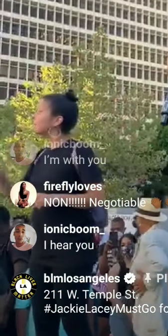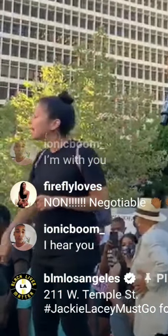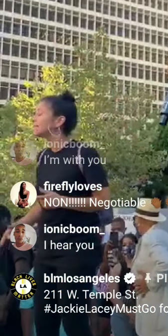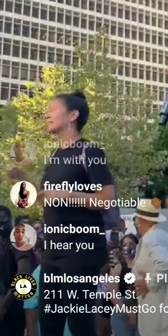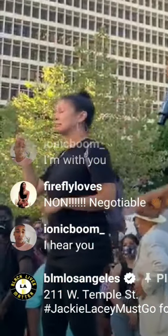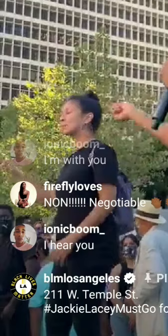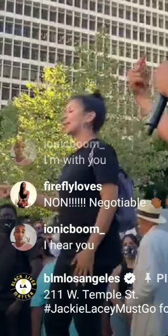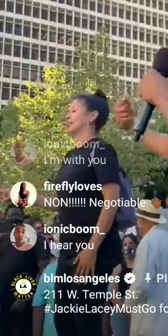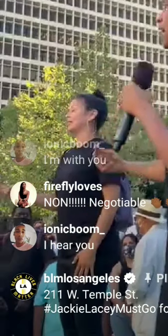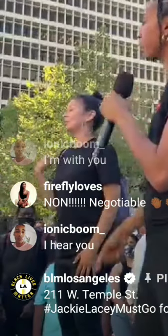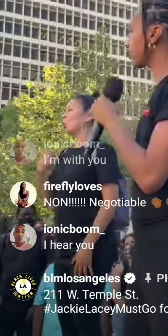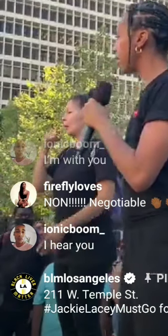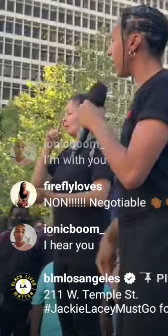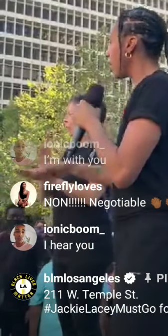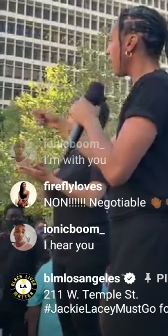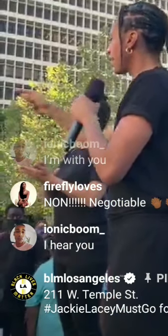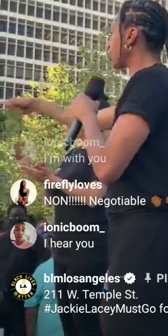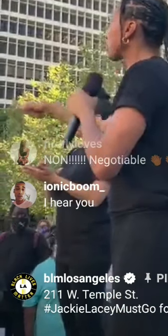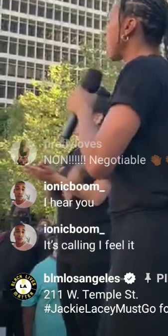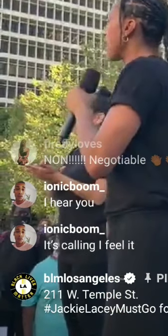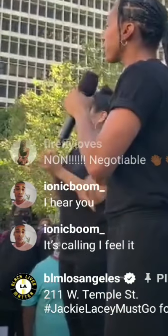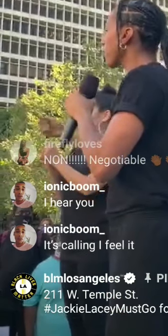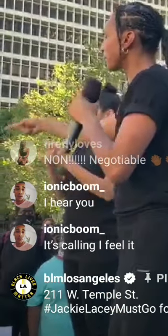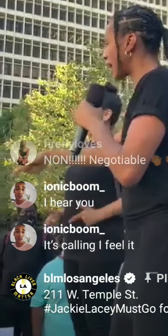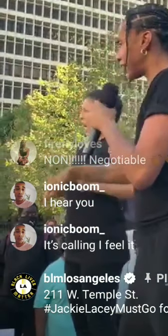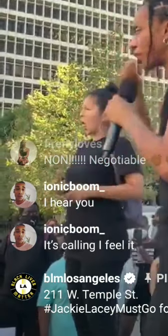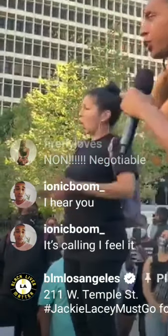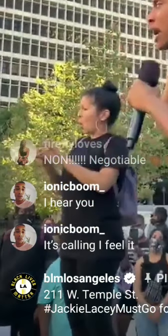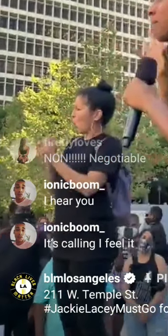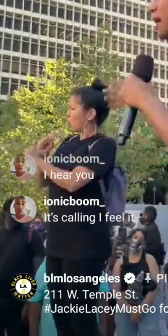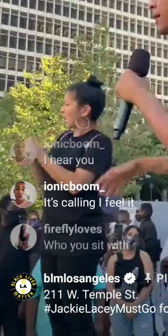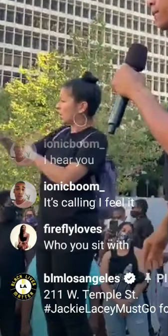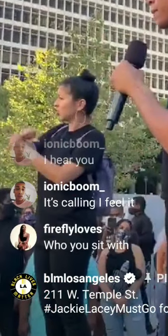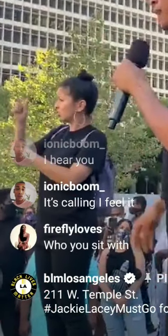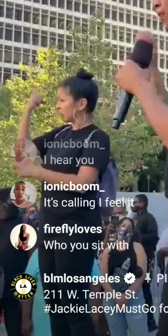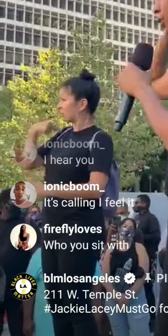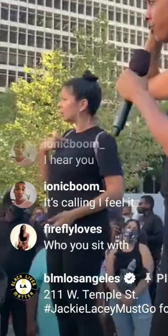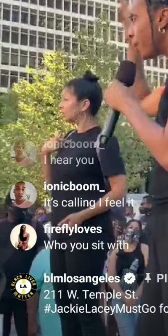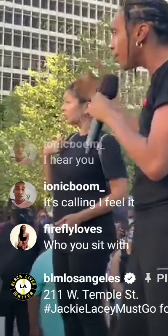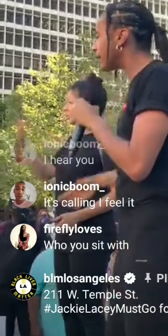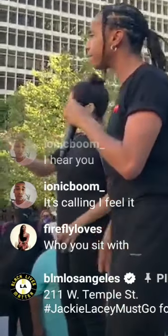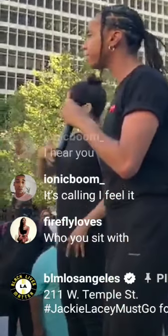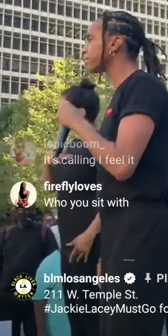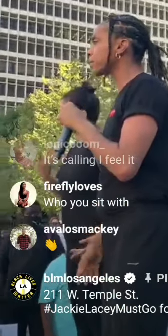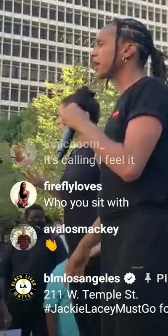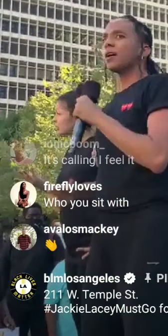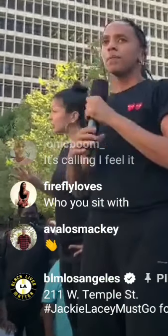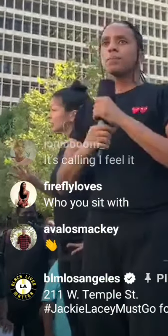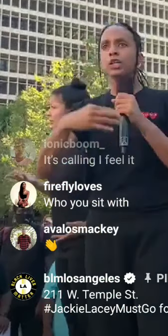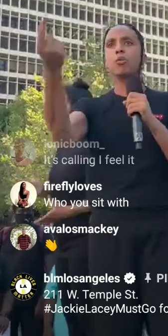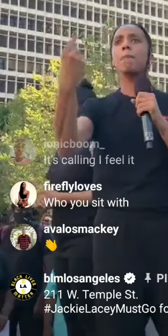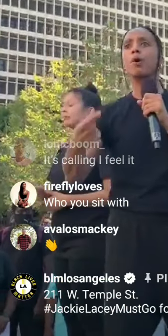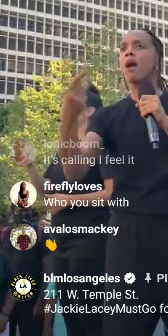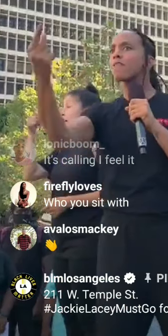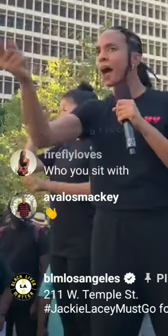that we were born into a trap. And you see, to know the trap exists is not to not be trapped at all. But there